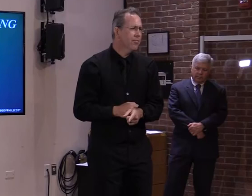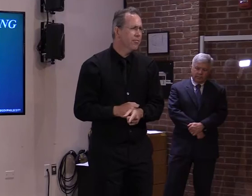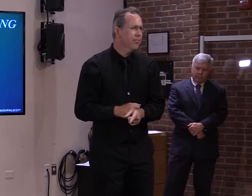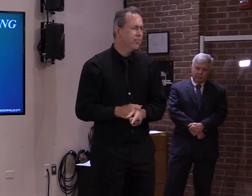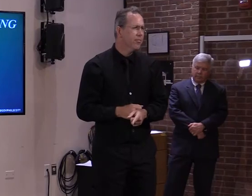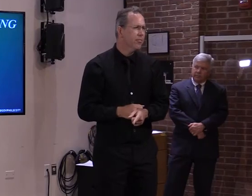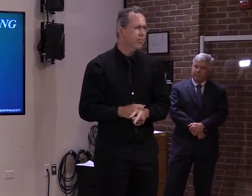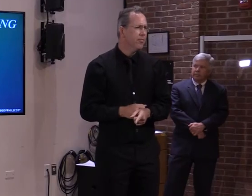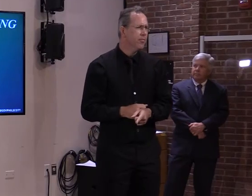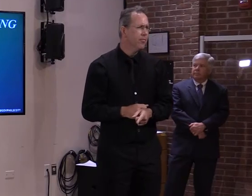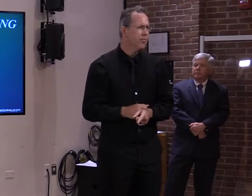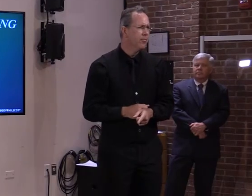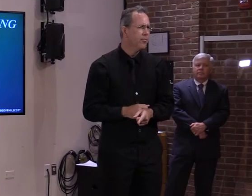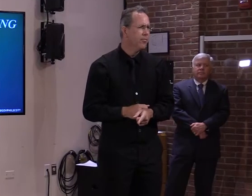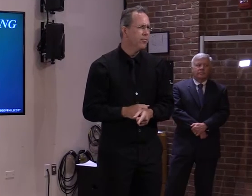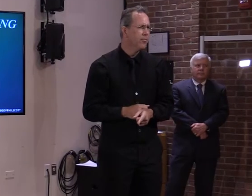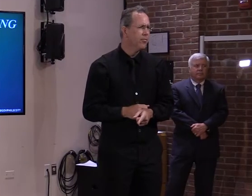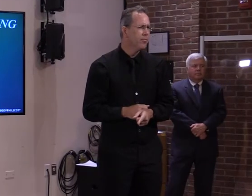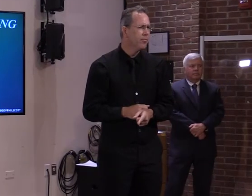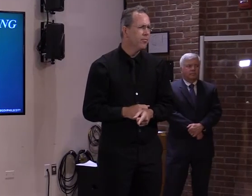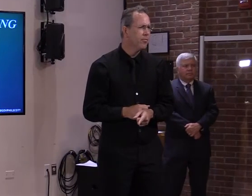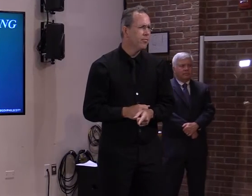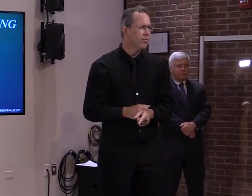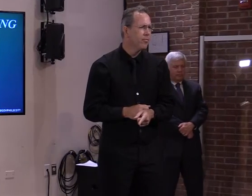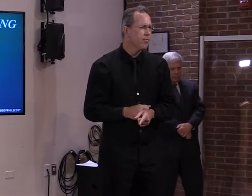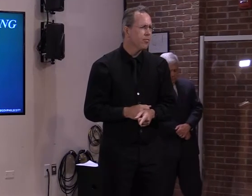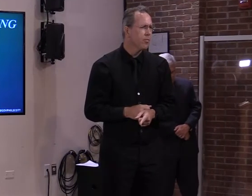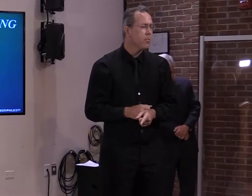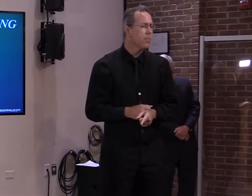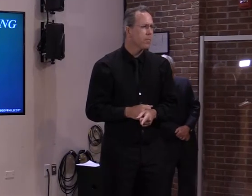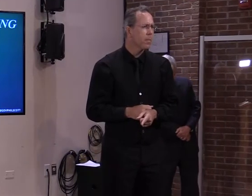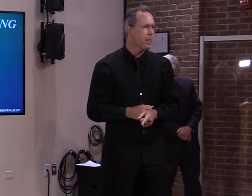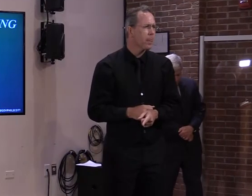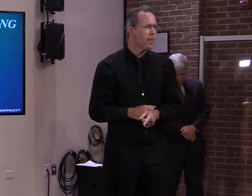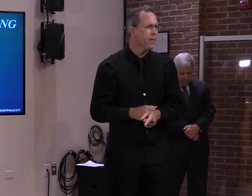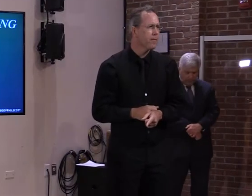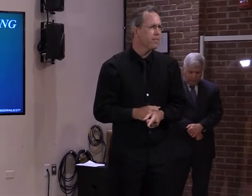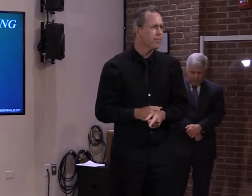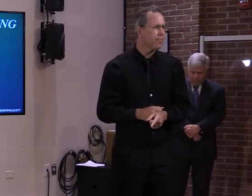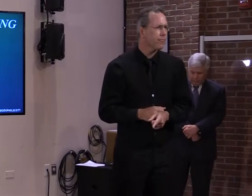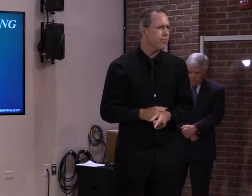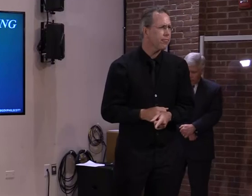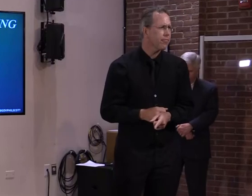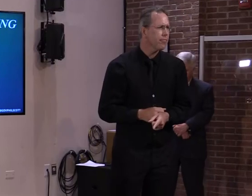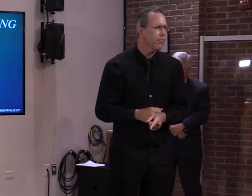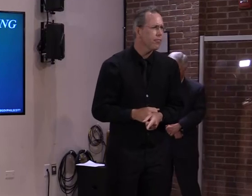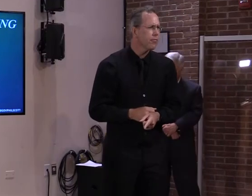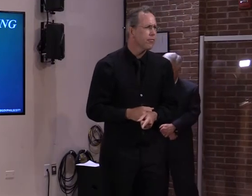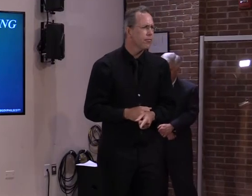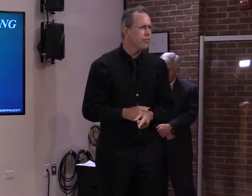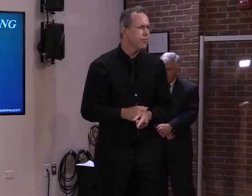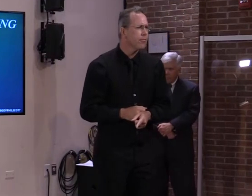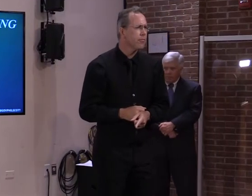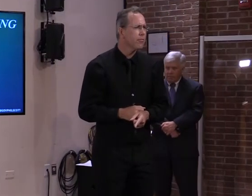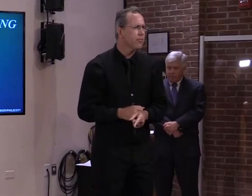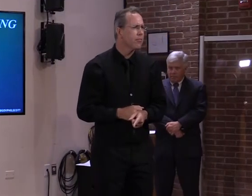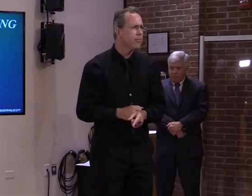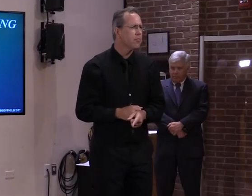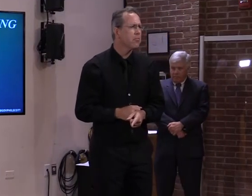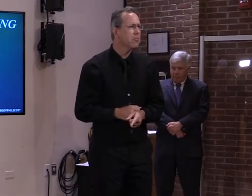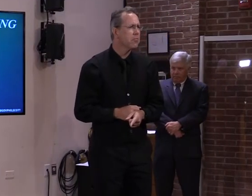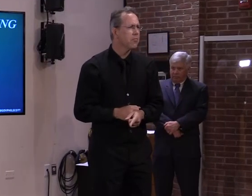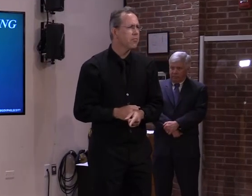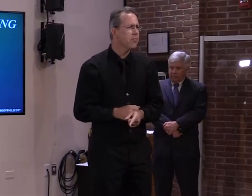after virtually every other public body and state government has been told to resume meeting in person. What do you think